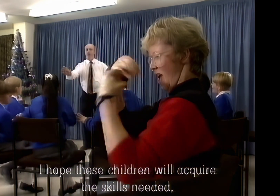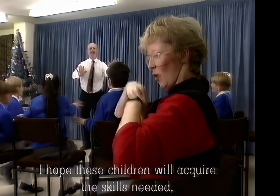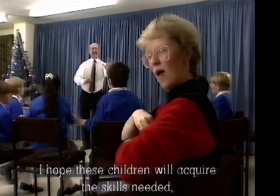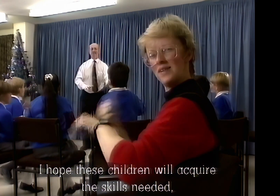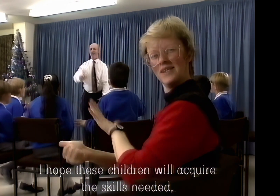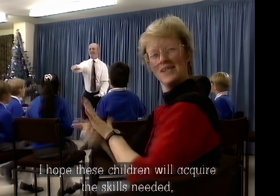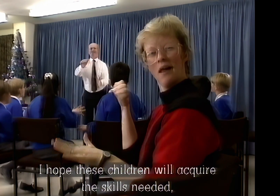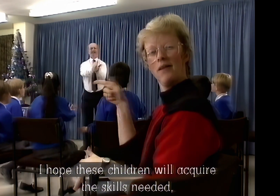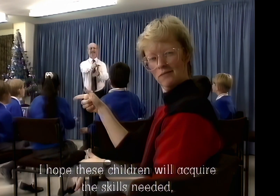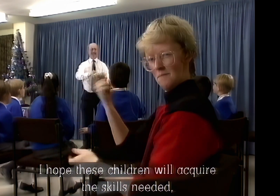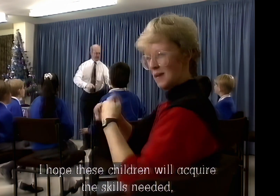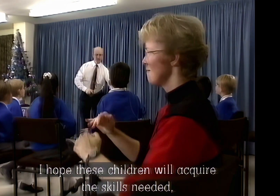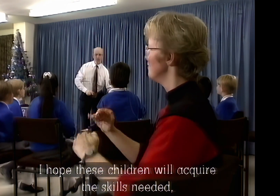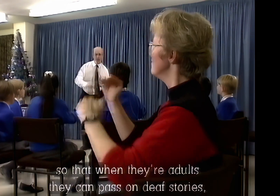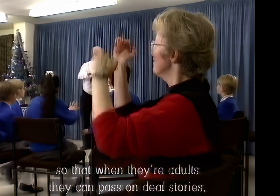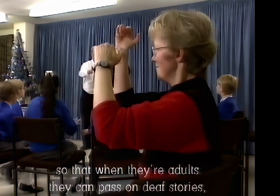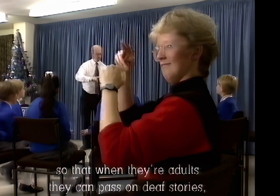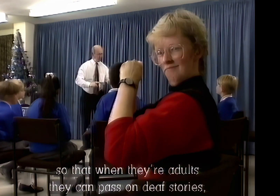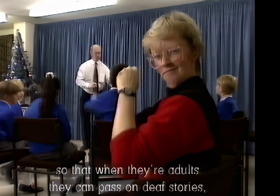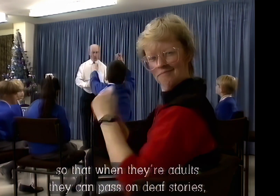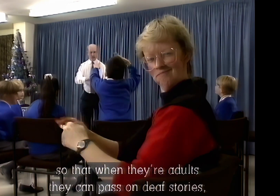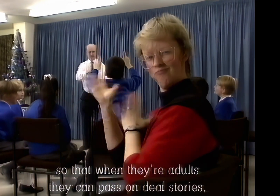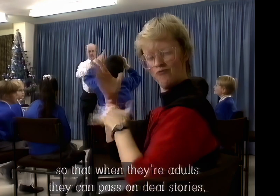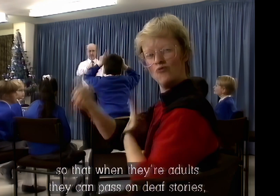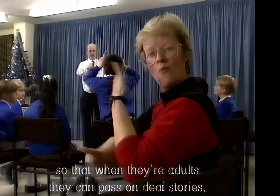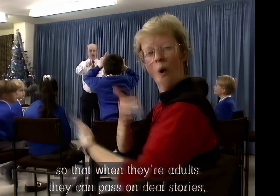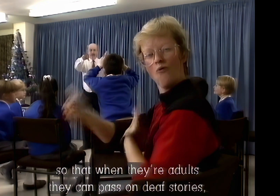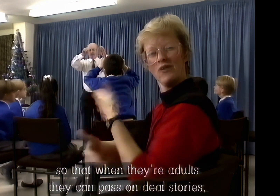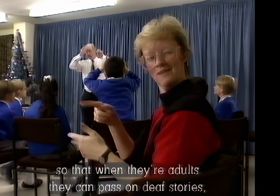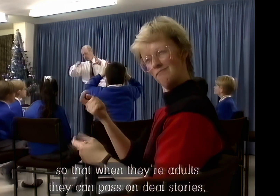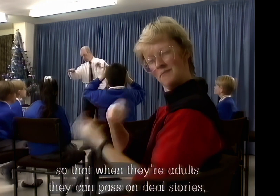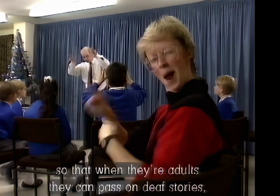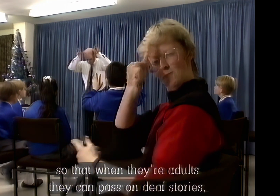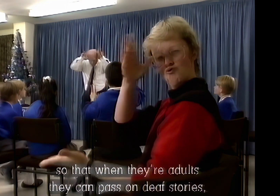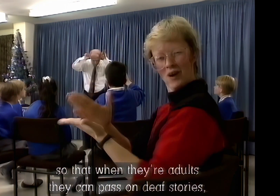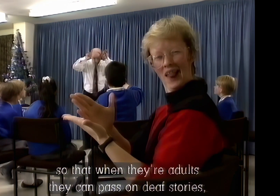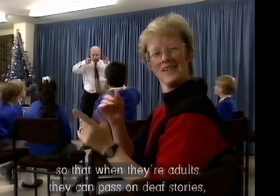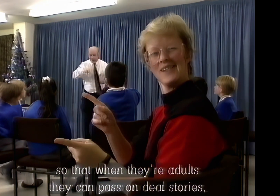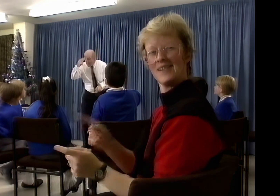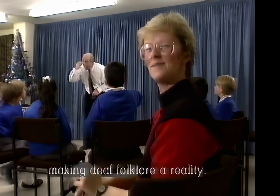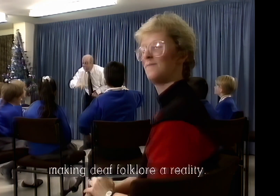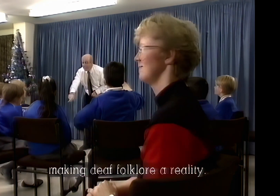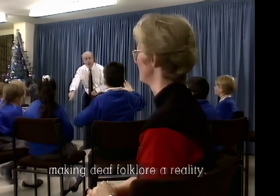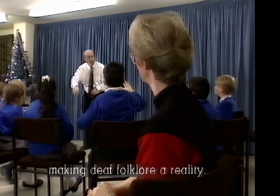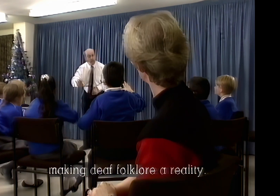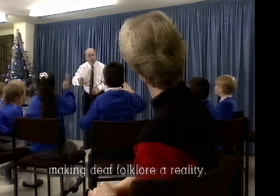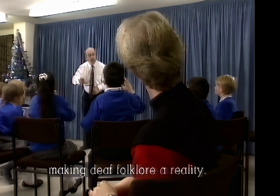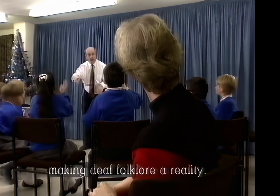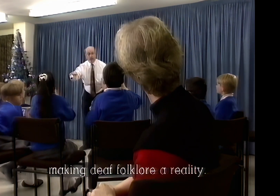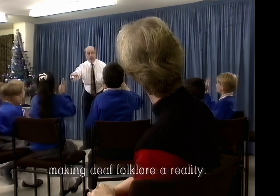these children will acquire the skills needed so that when they're adults they can pass on deaf stories, making deaf folklore a